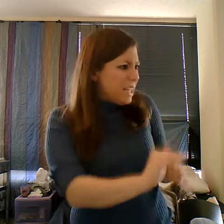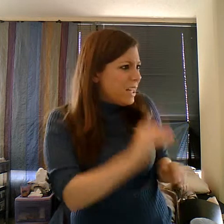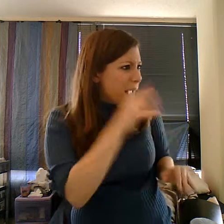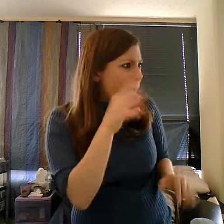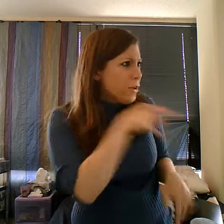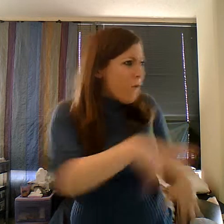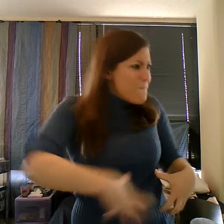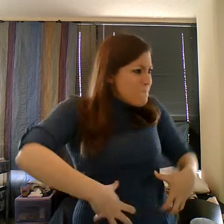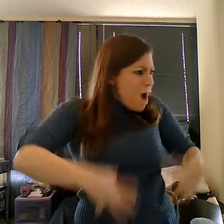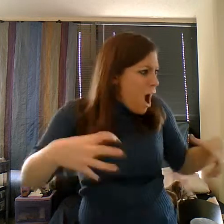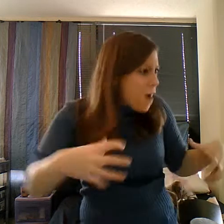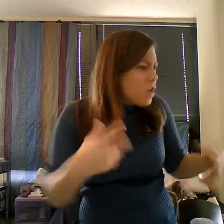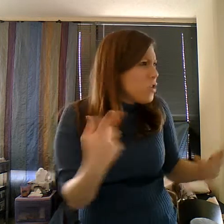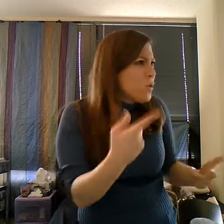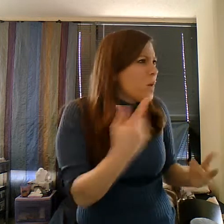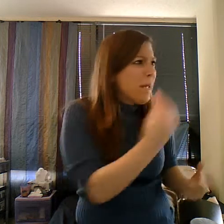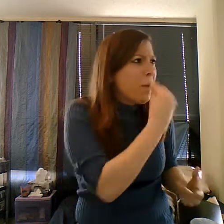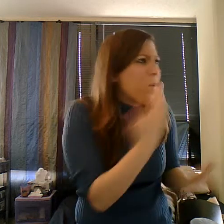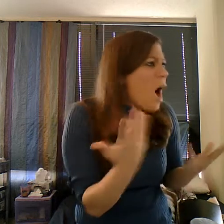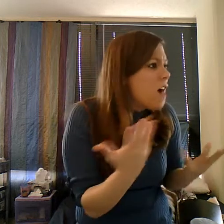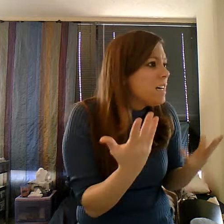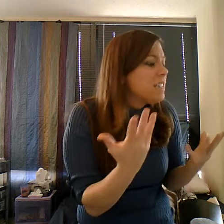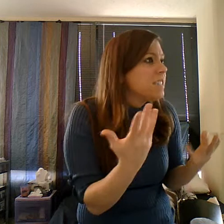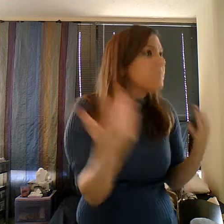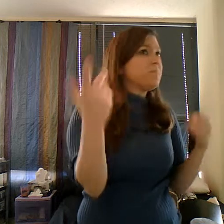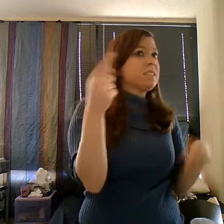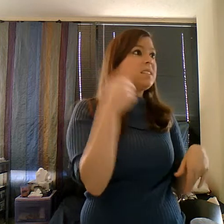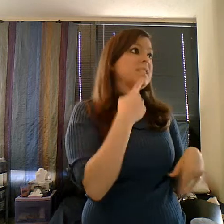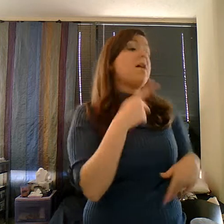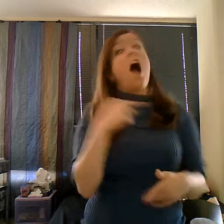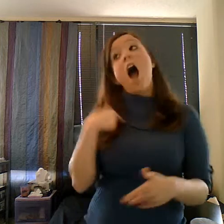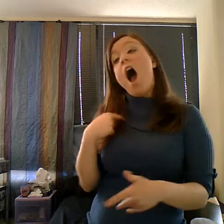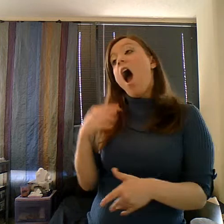and now I'm going to eat you. And he